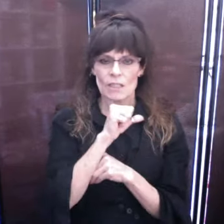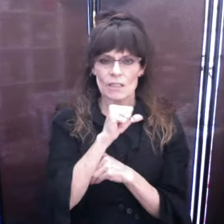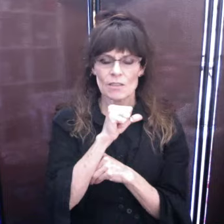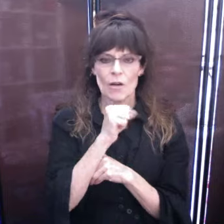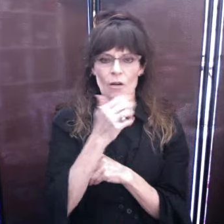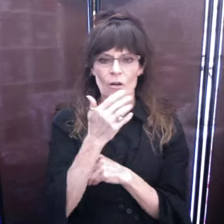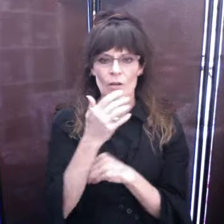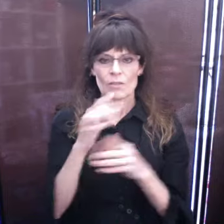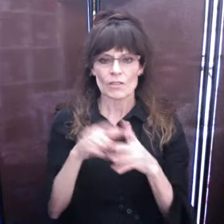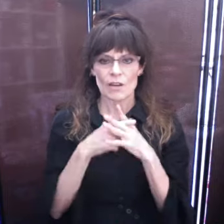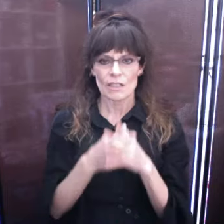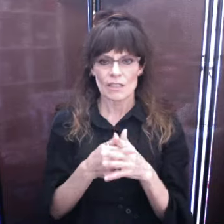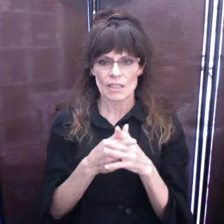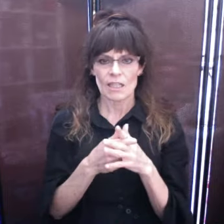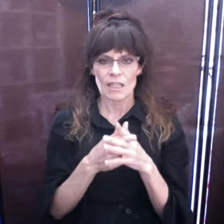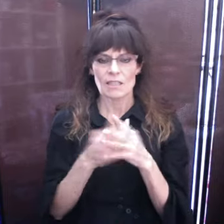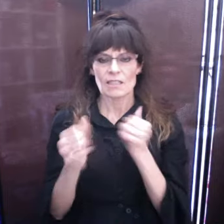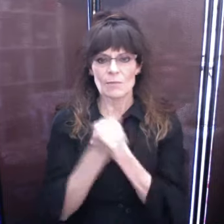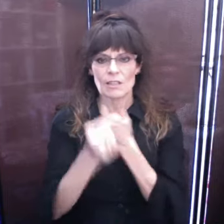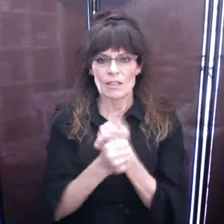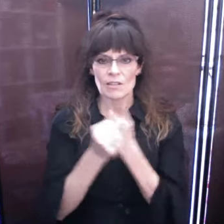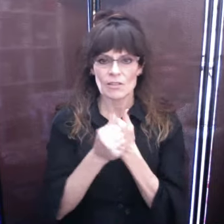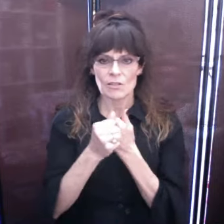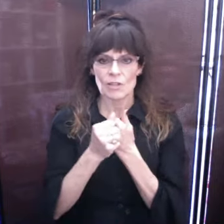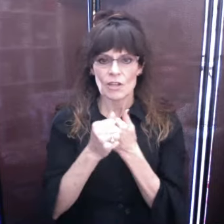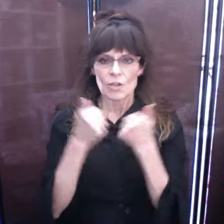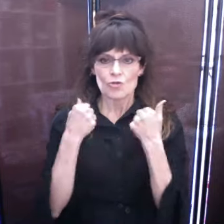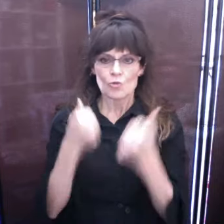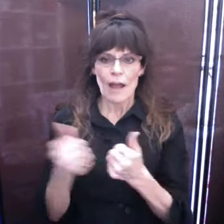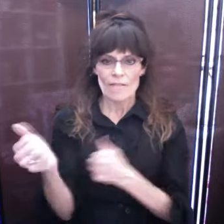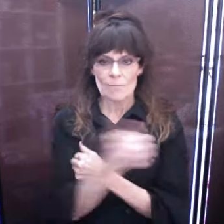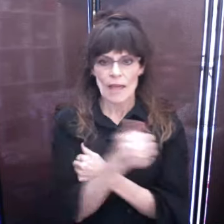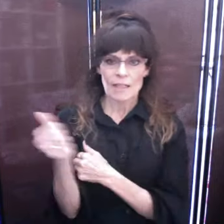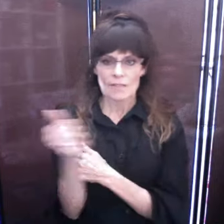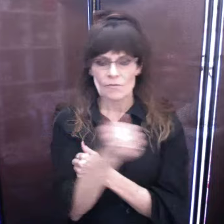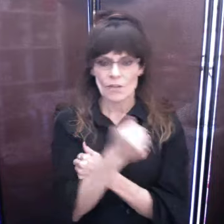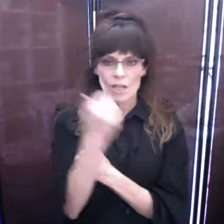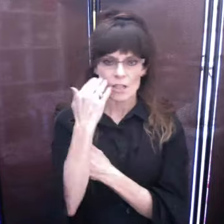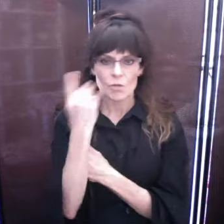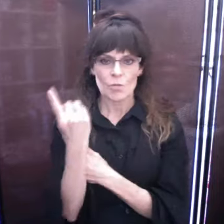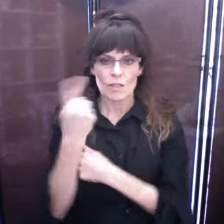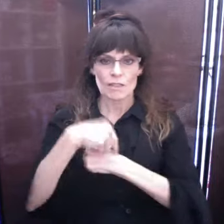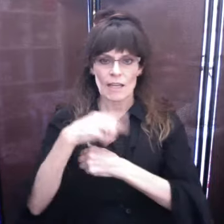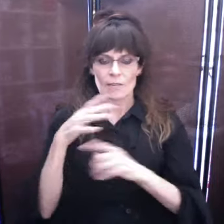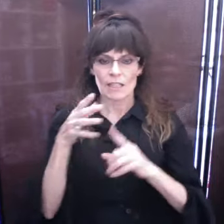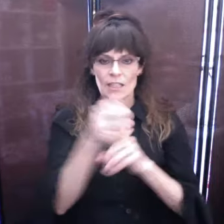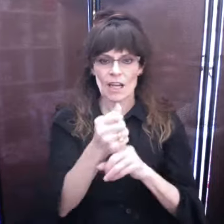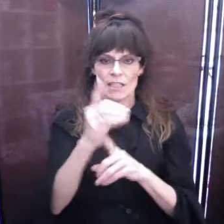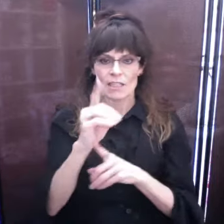starting to get precarious driving back and forth to the east side. I knew one of these days you're getting a DUI and you're losing your car, you're going to jail,